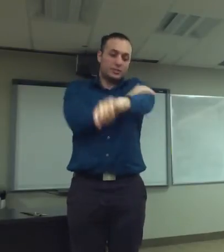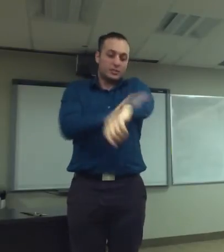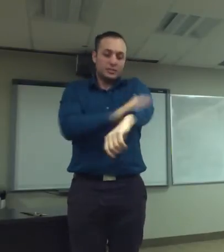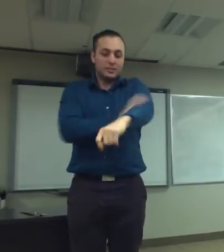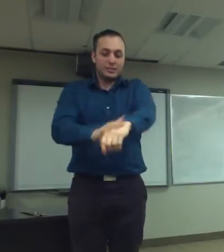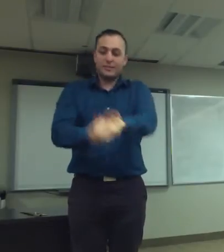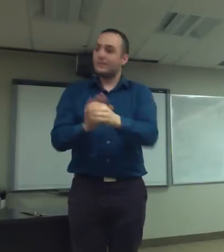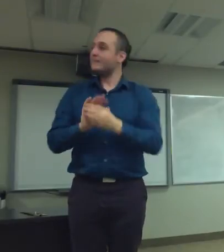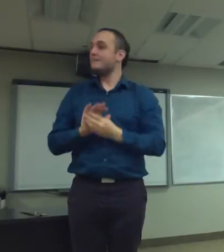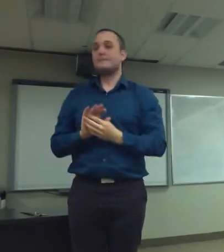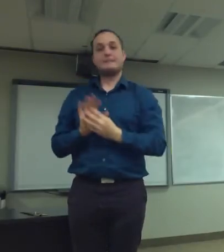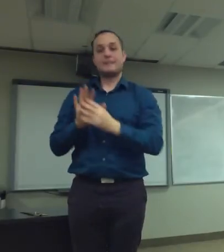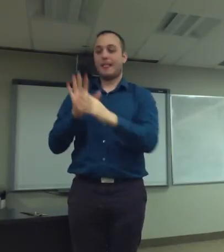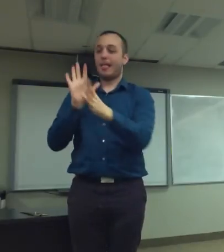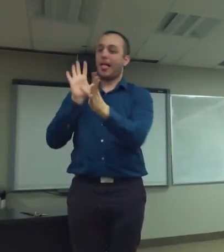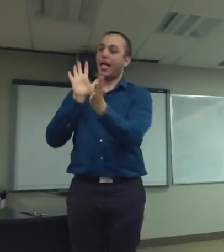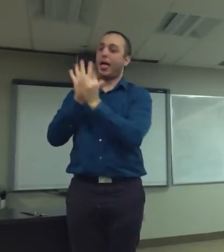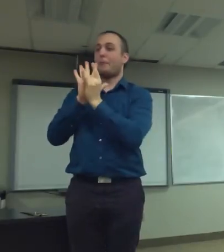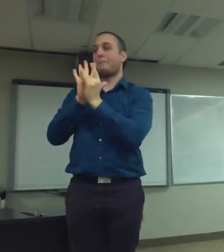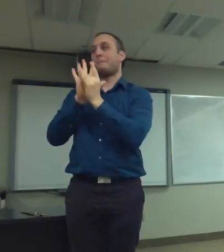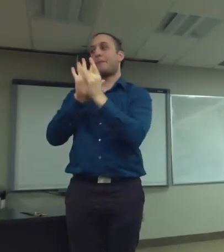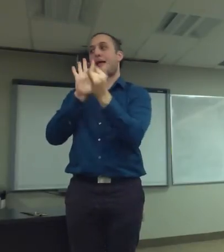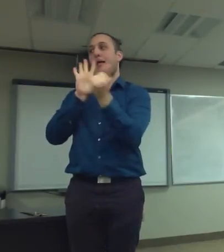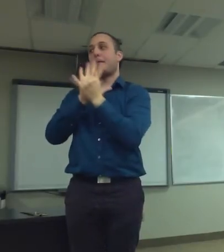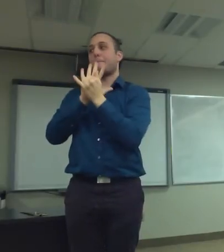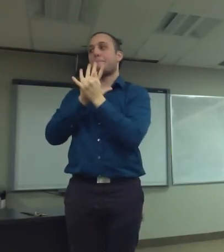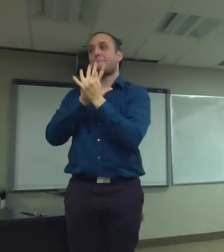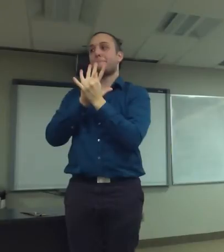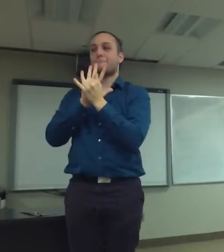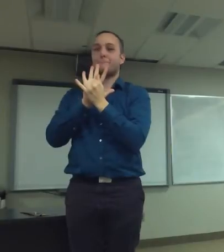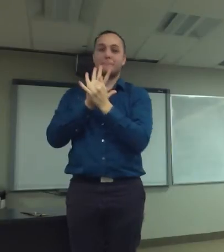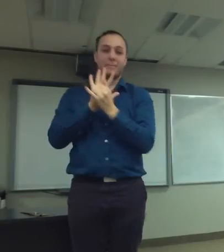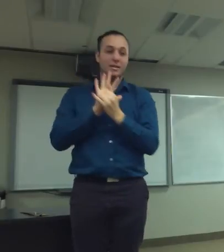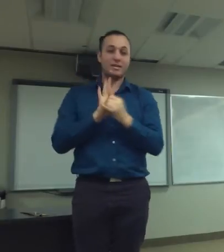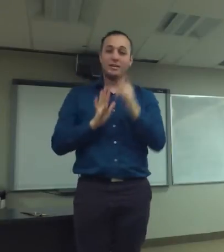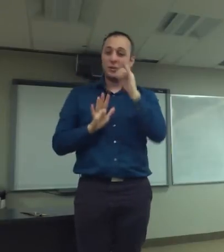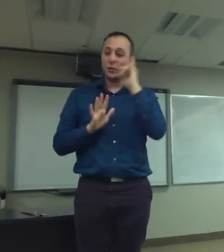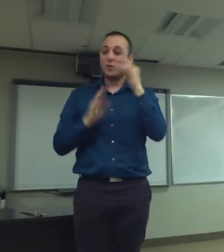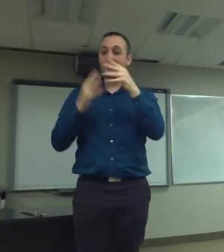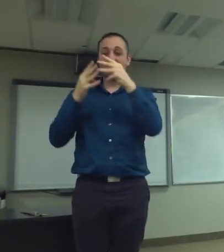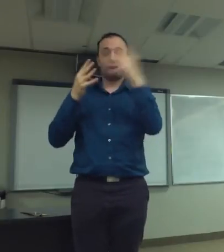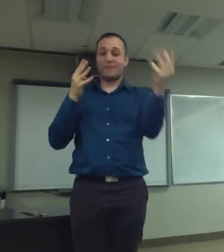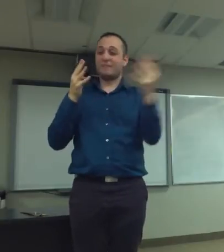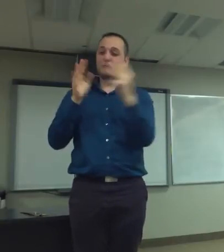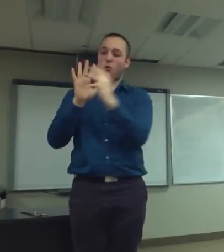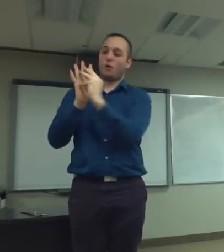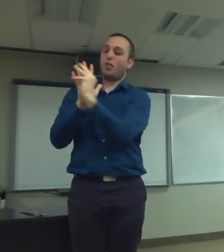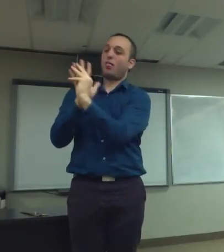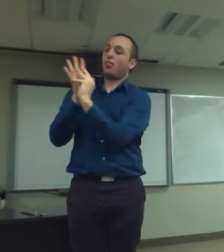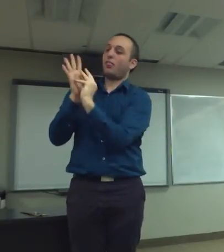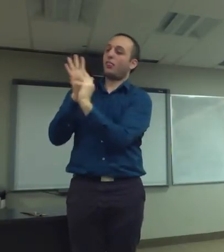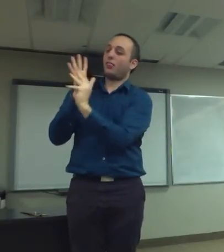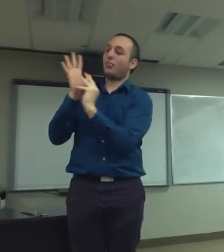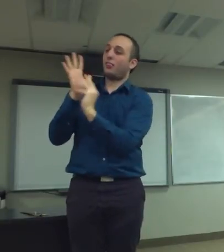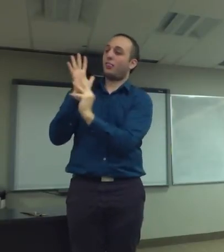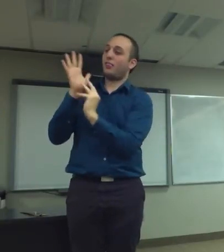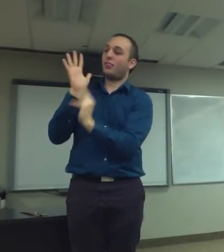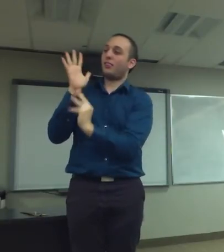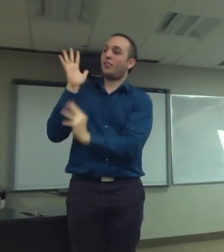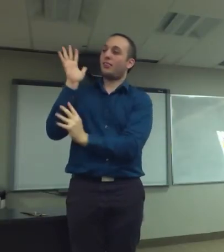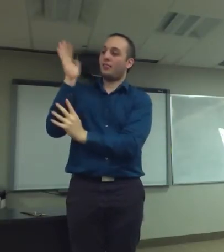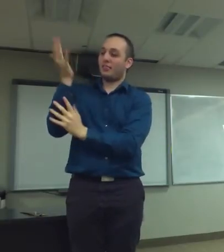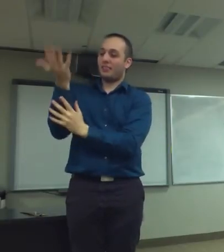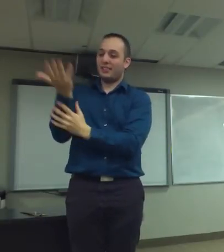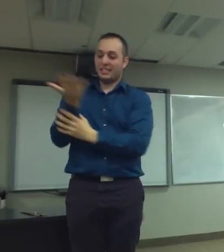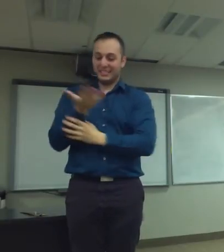Nothing came off. Her hands still looked like mixed up rainbows.